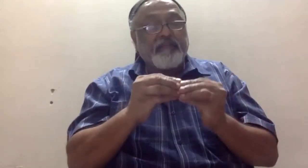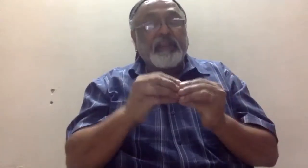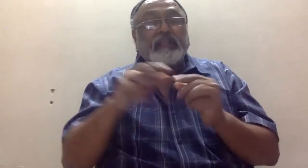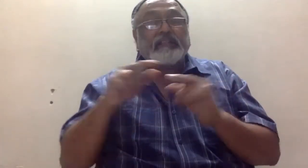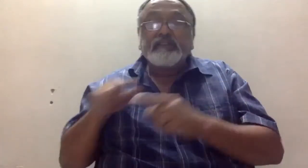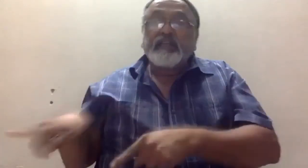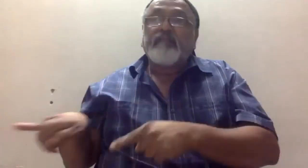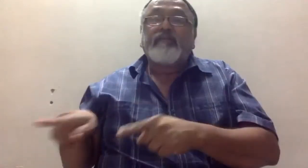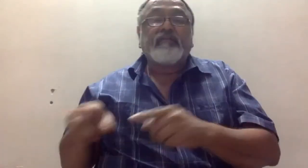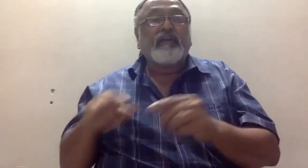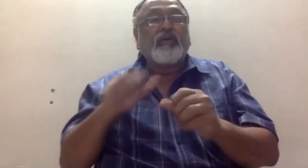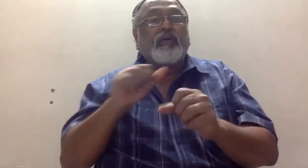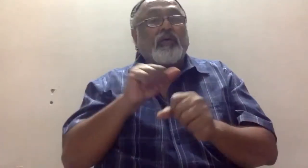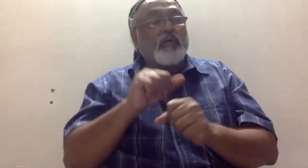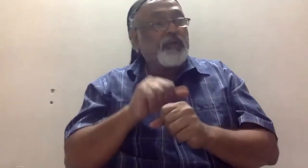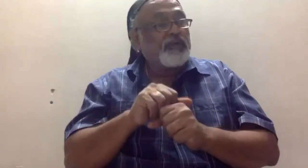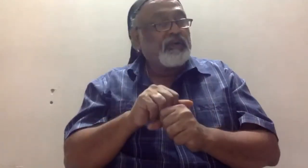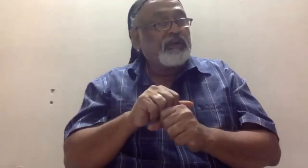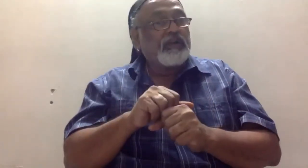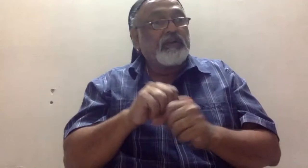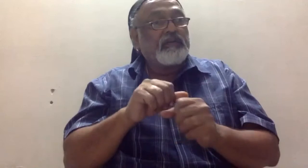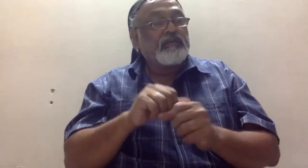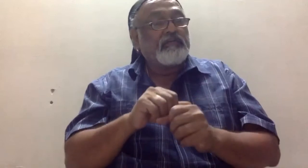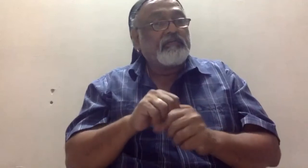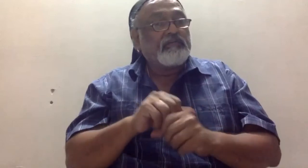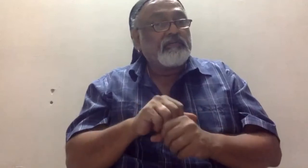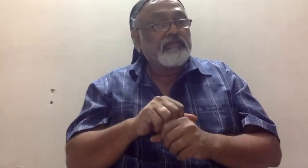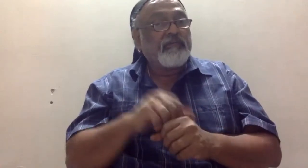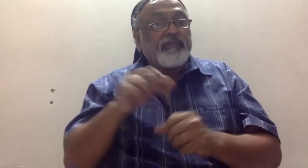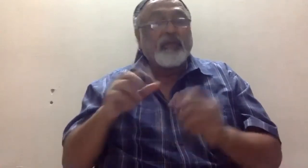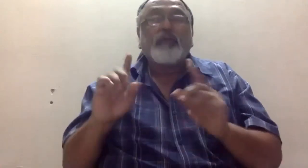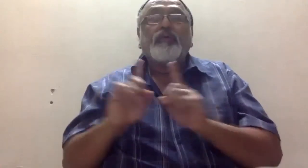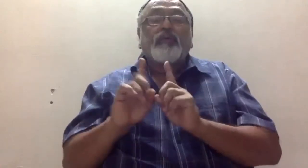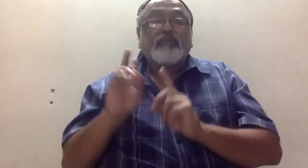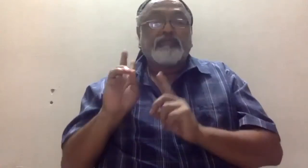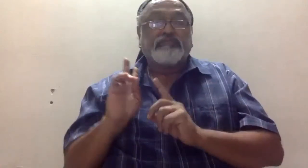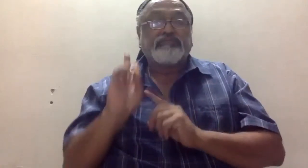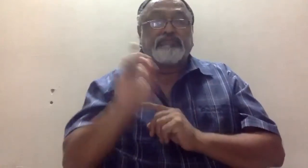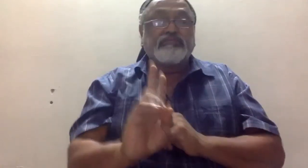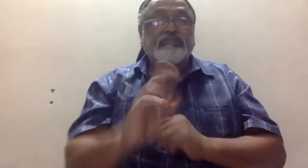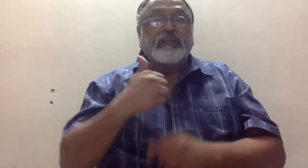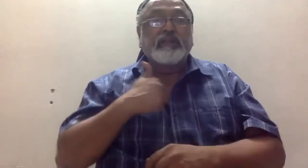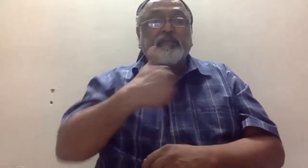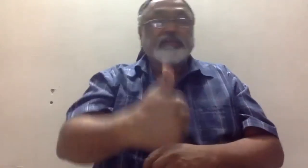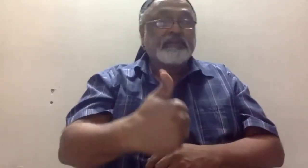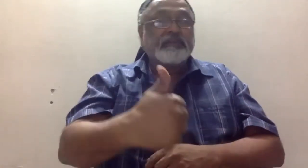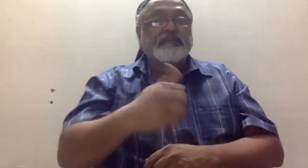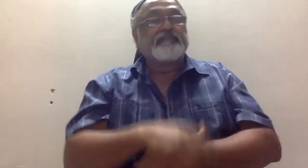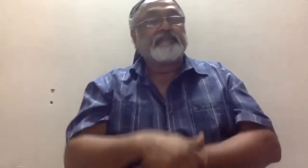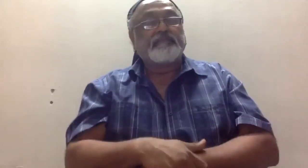and he was 100% blind. And we were there as a part of this judicial colloquium where there were Chief